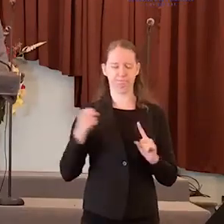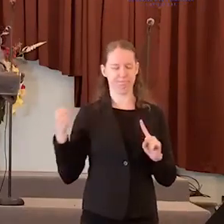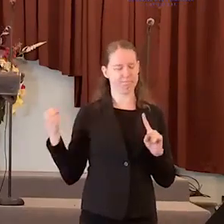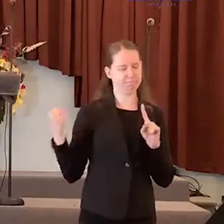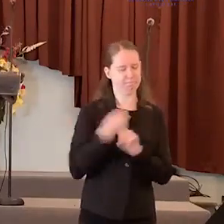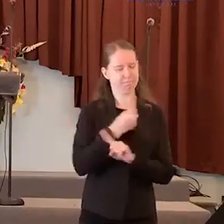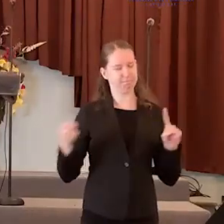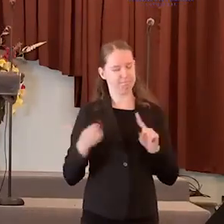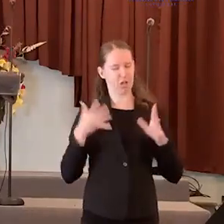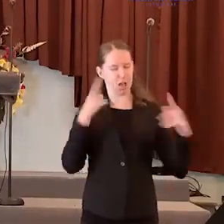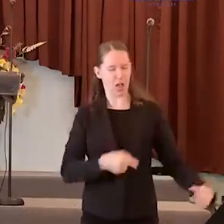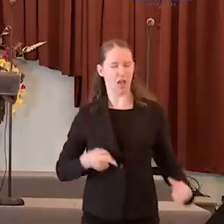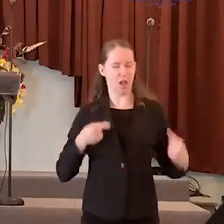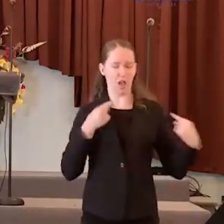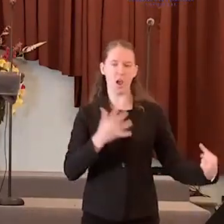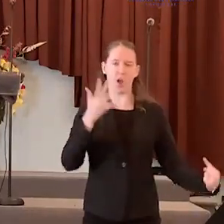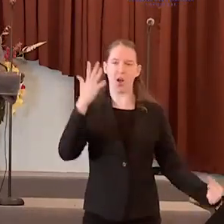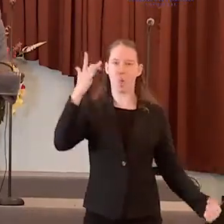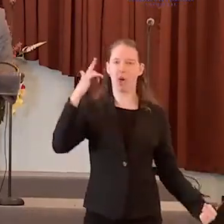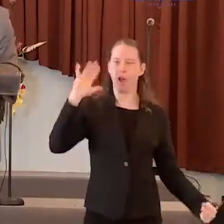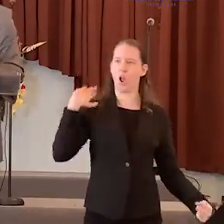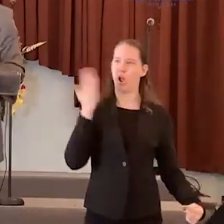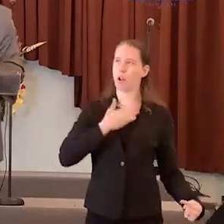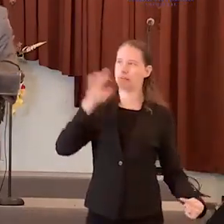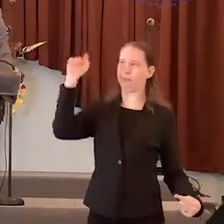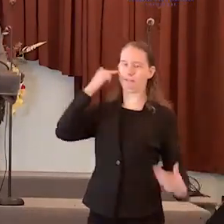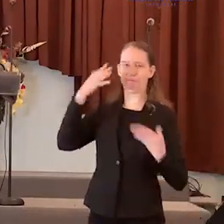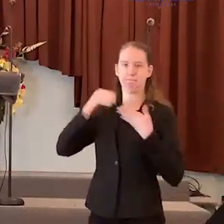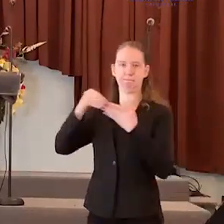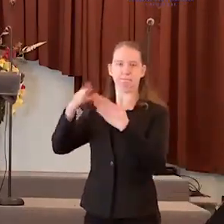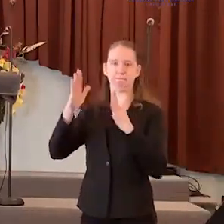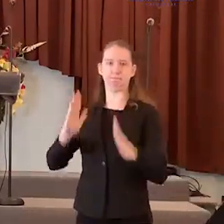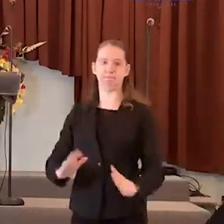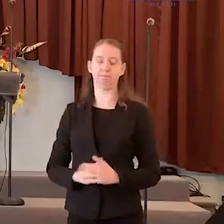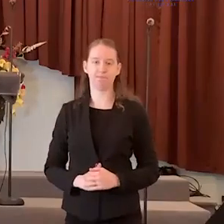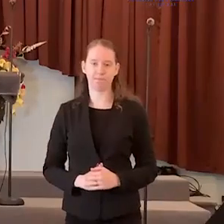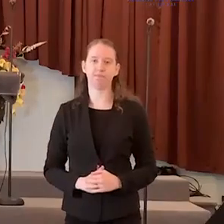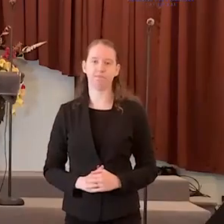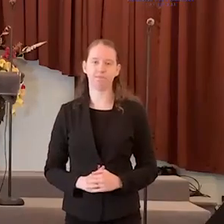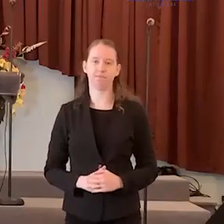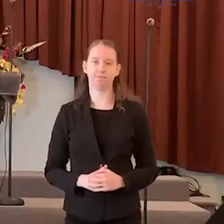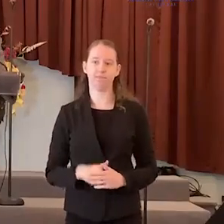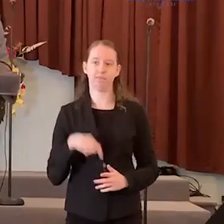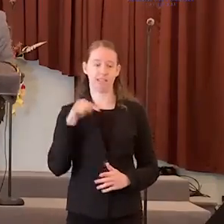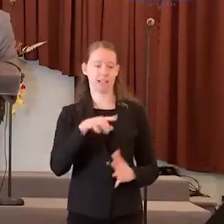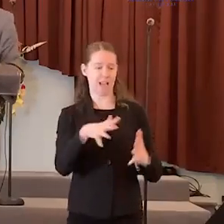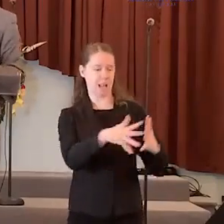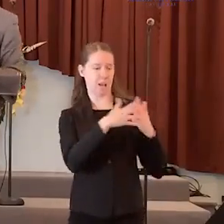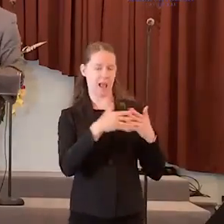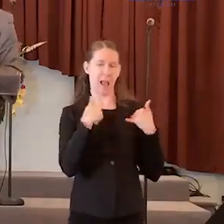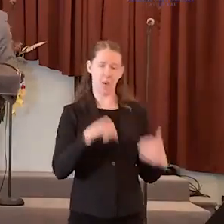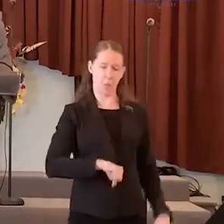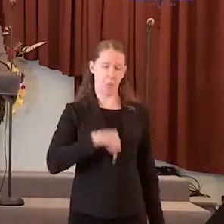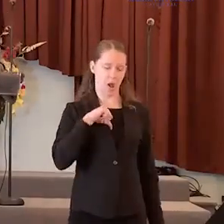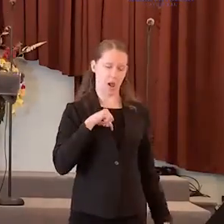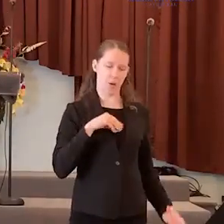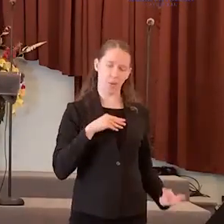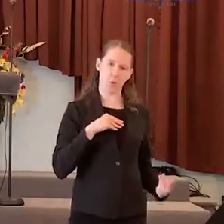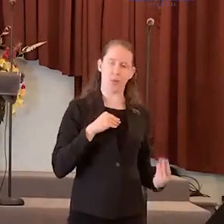left half dead by this administration. This certain nation has been stripped of his pride and